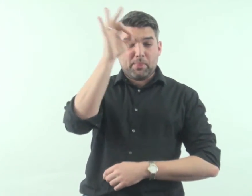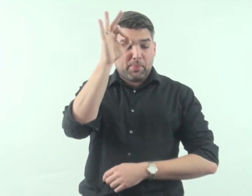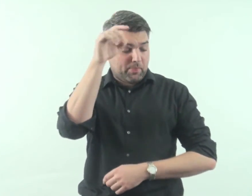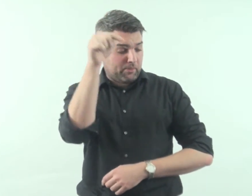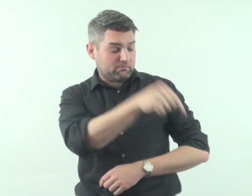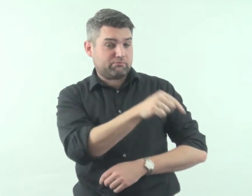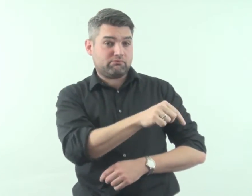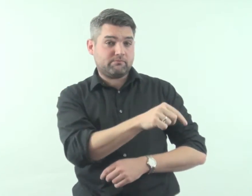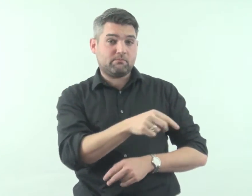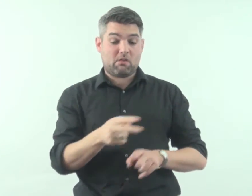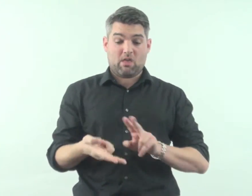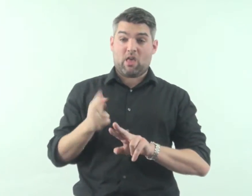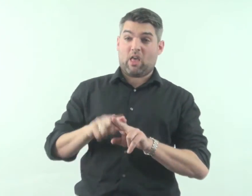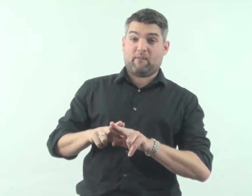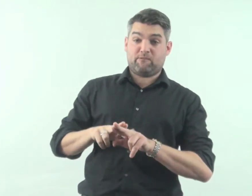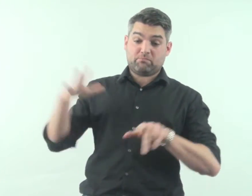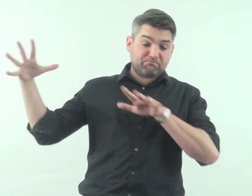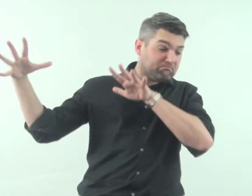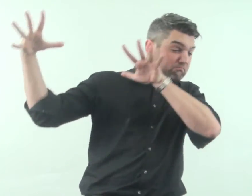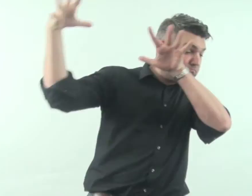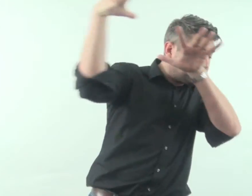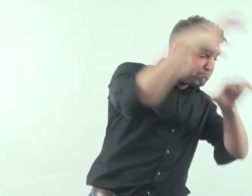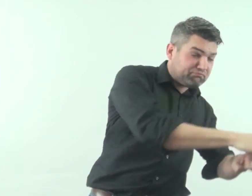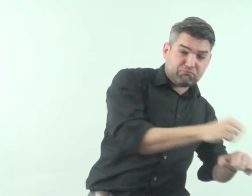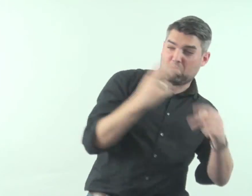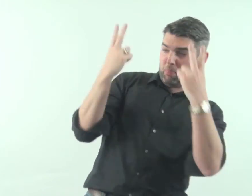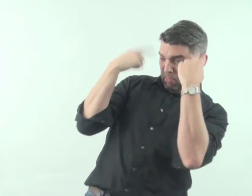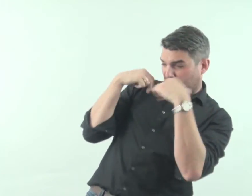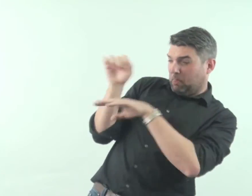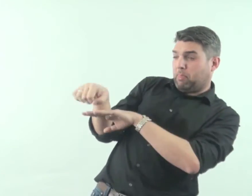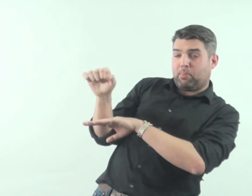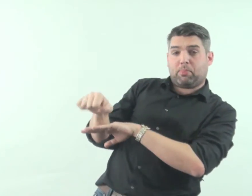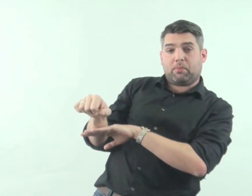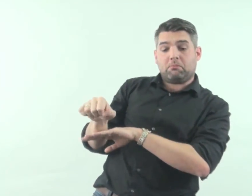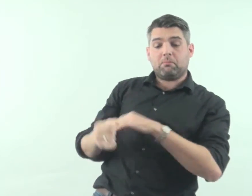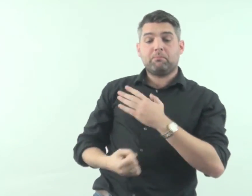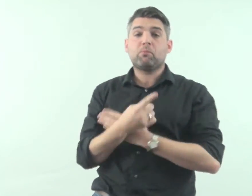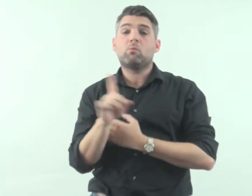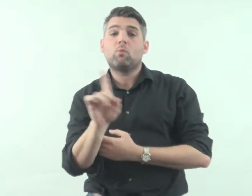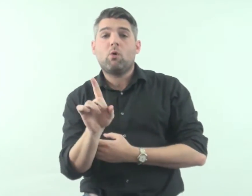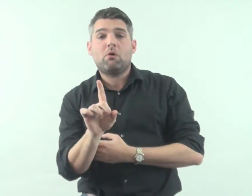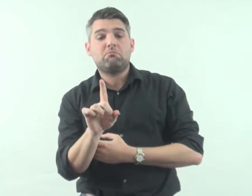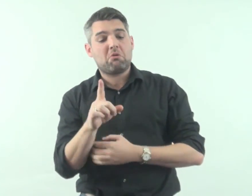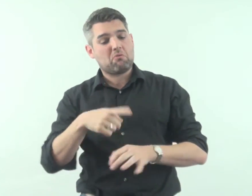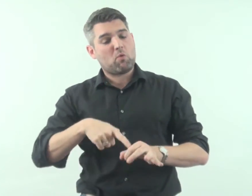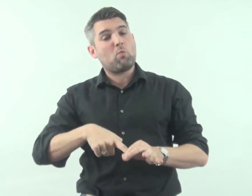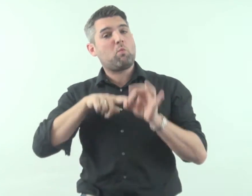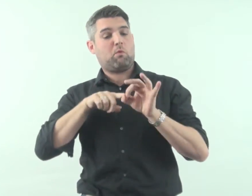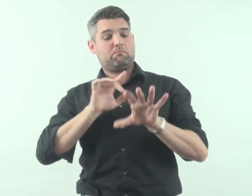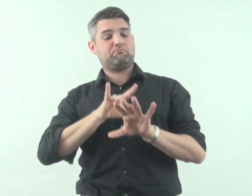to dictate what they think is best. If they do, then professional, qualified interpreters will